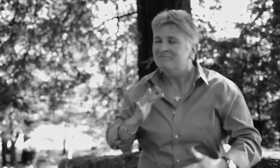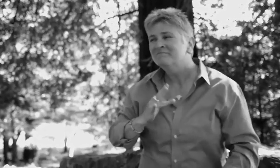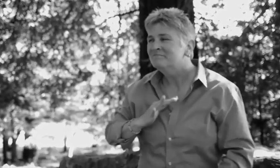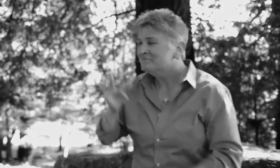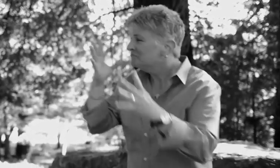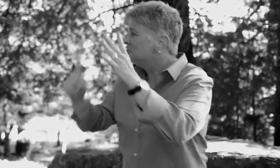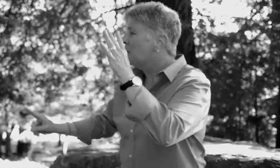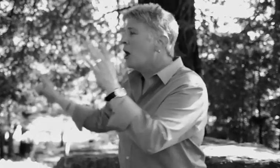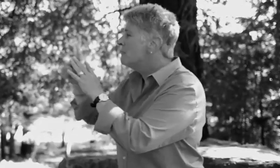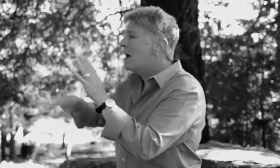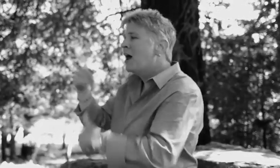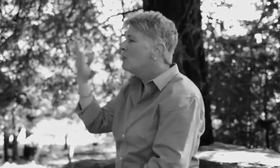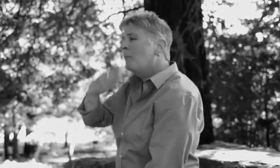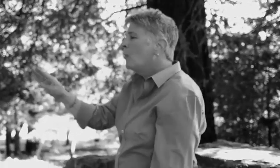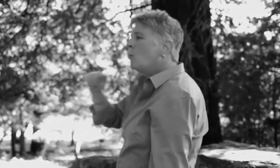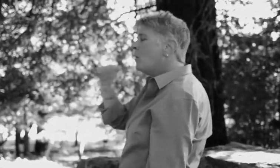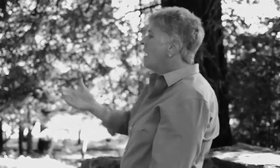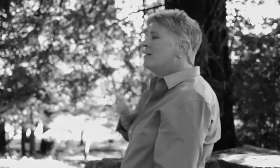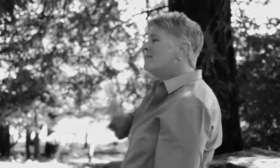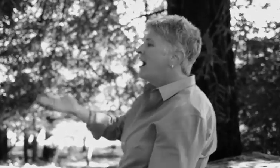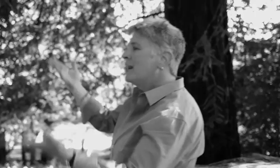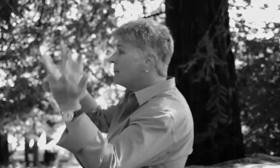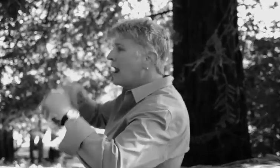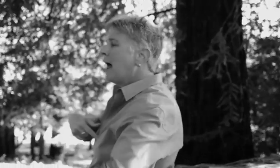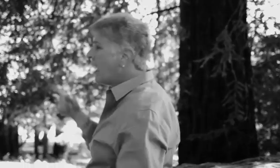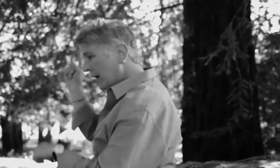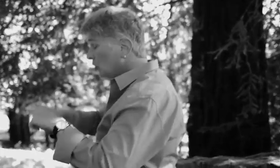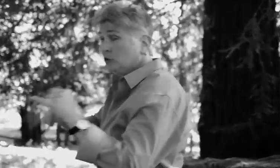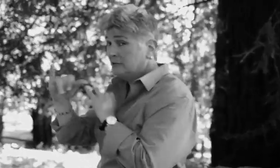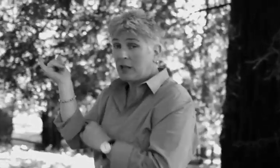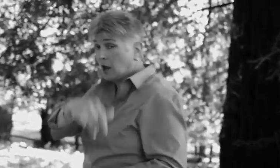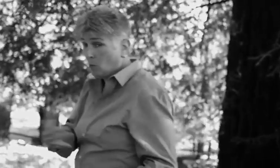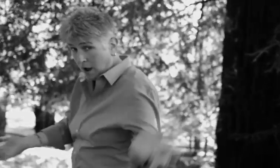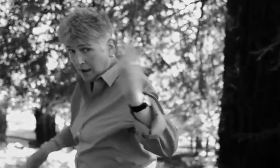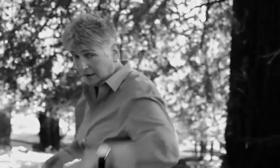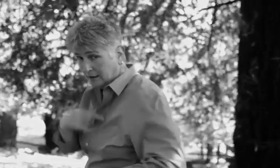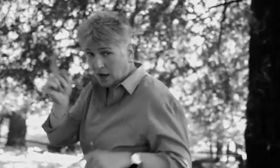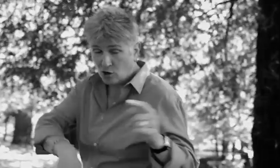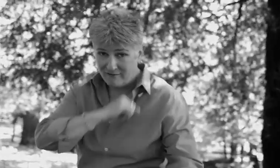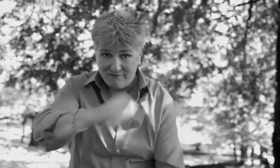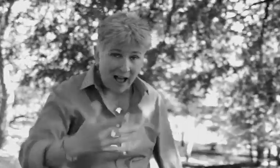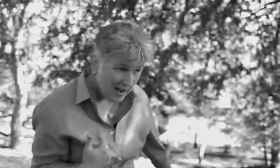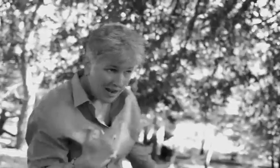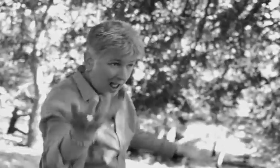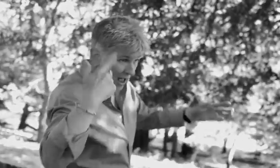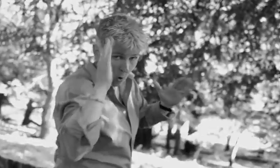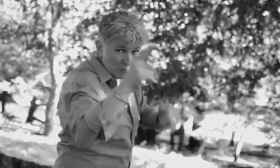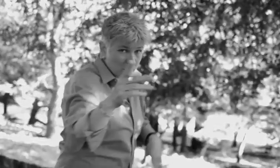days. I hate to turn up out of the blue uninvited, but I couldn't stay away, I couldn't fight it. I had hoped you'd